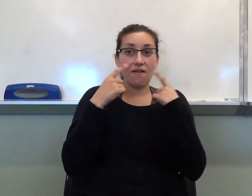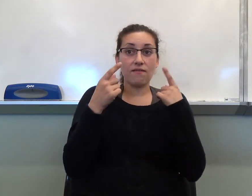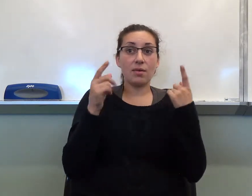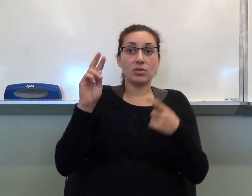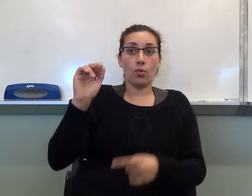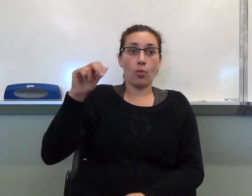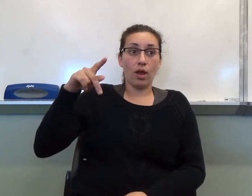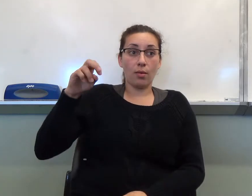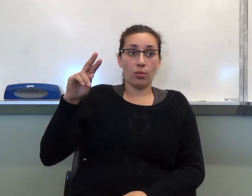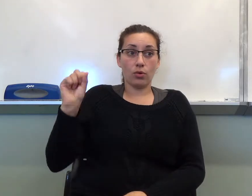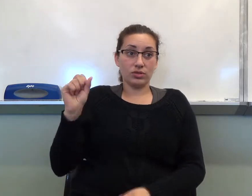and metric.